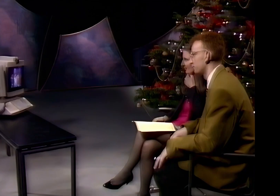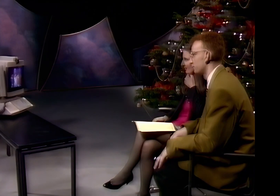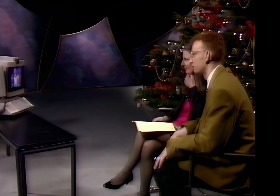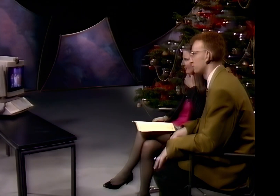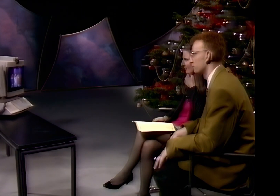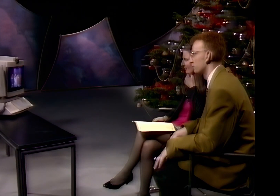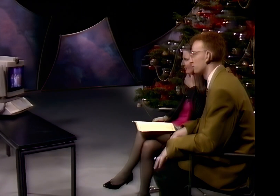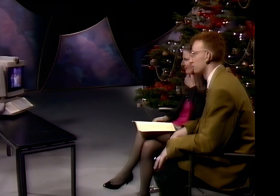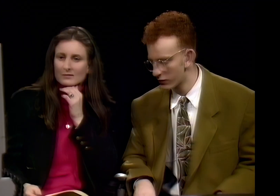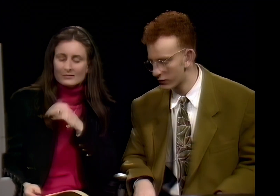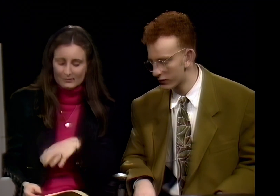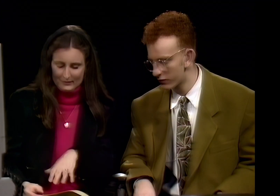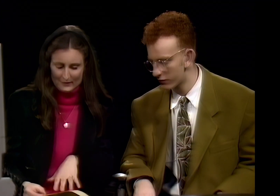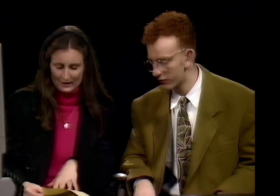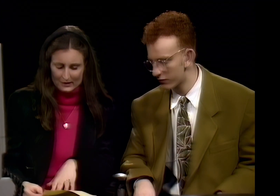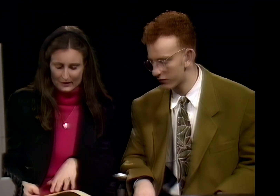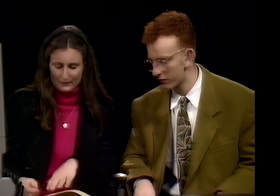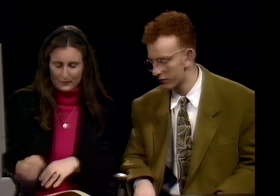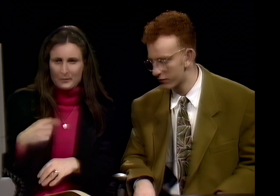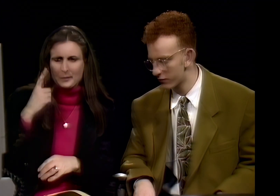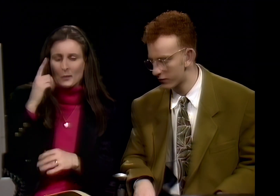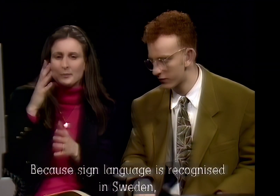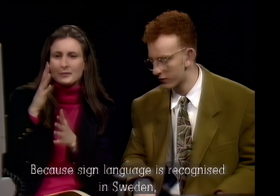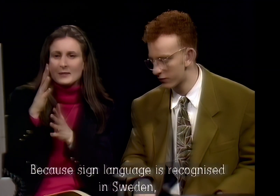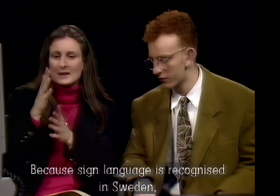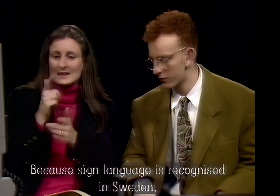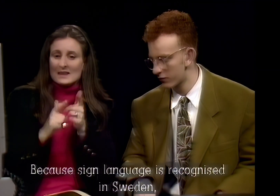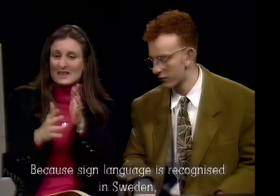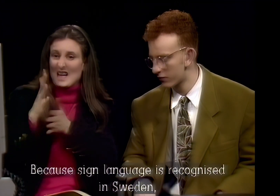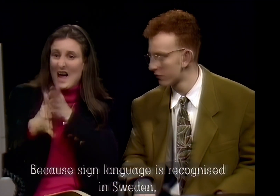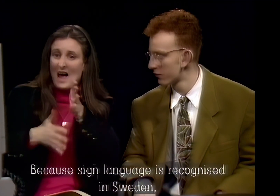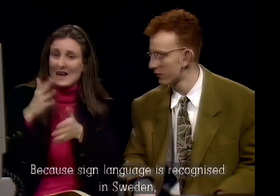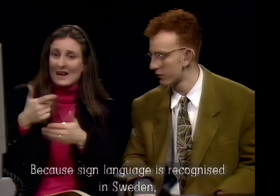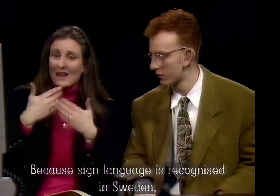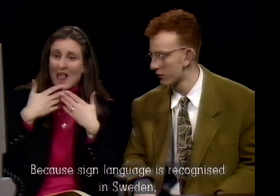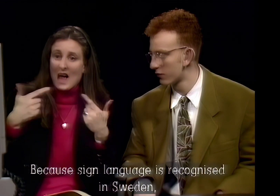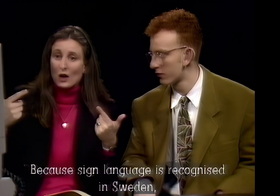simple level and then on to a more academic level.